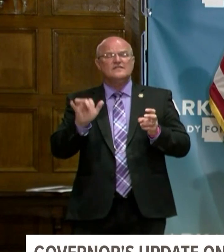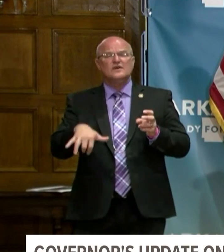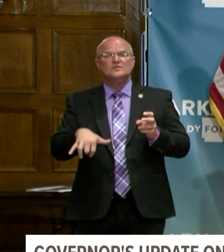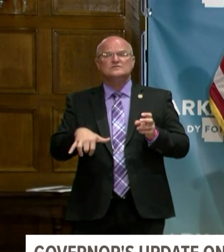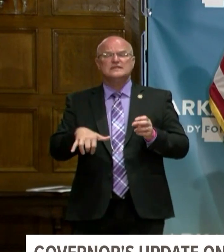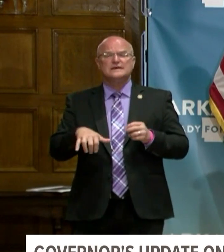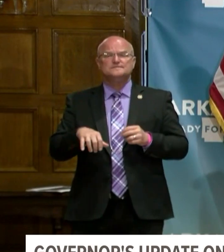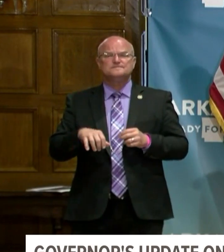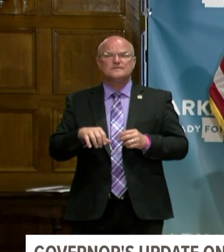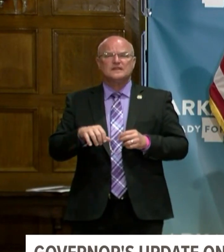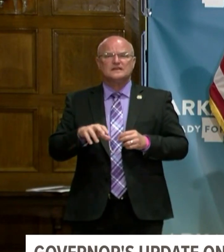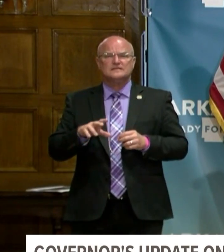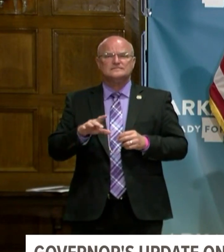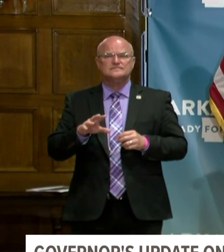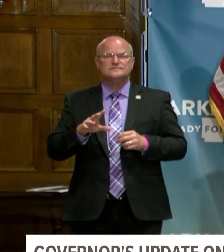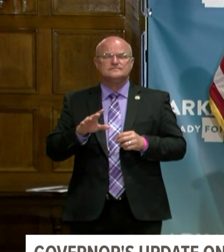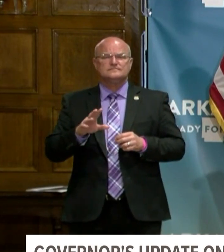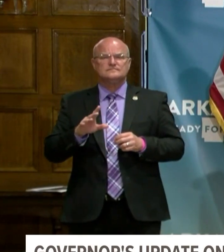those,